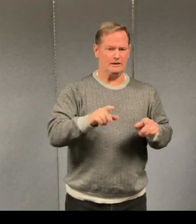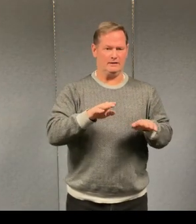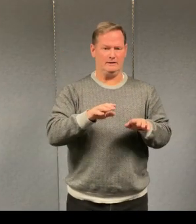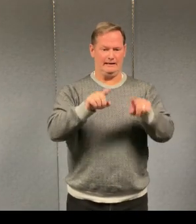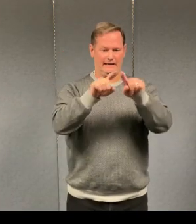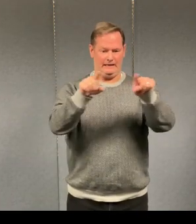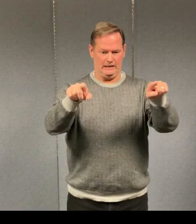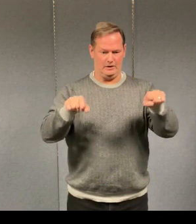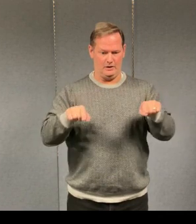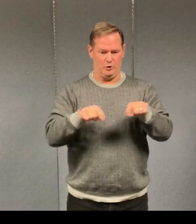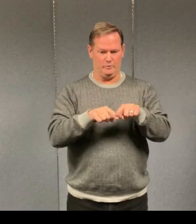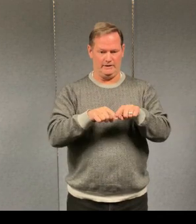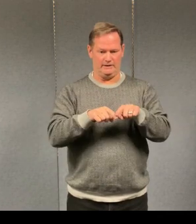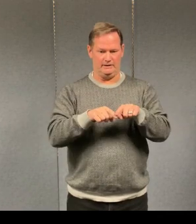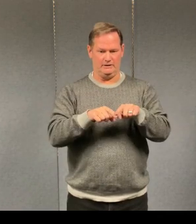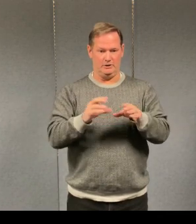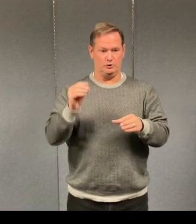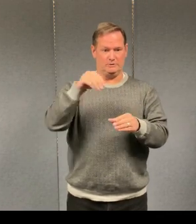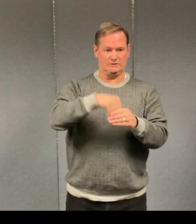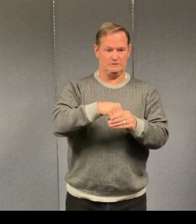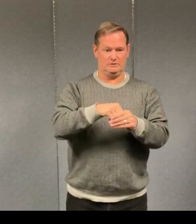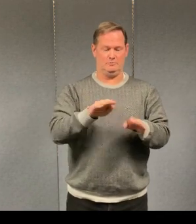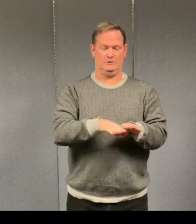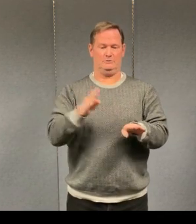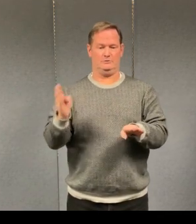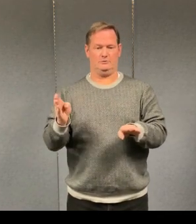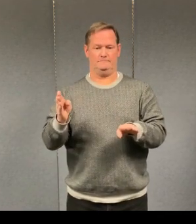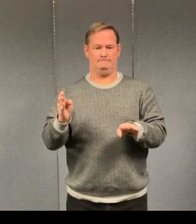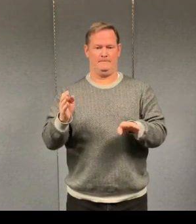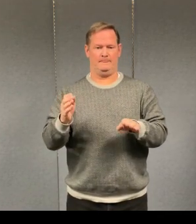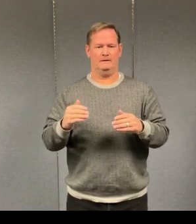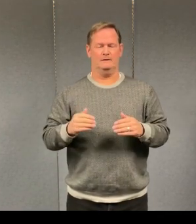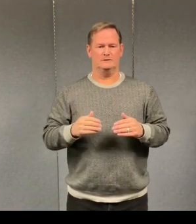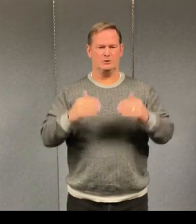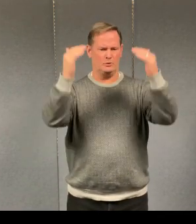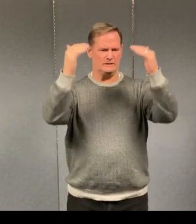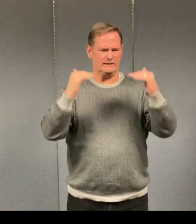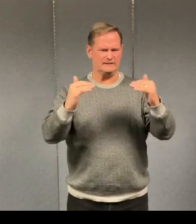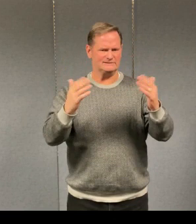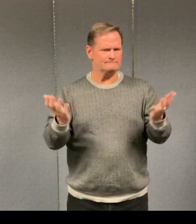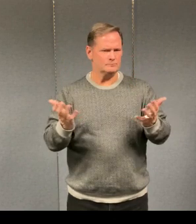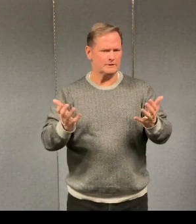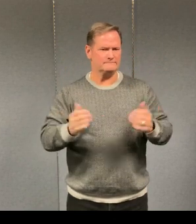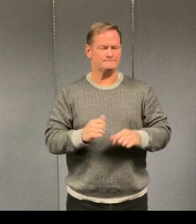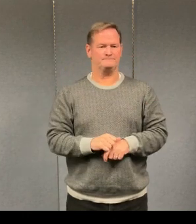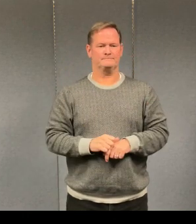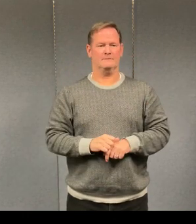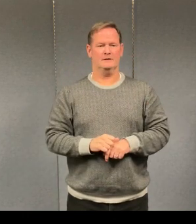next? That's right, you got it. We need to figure out the area of the